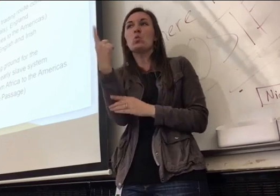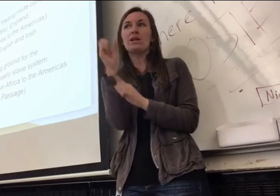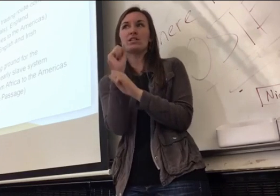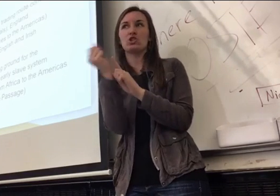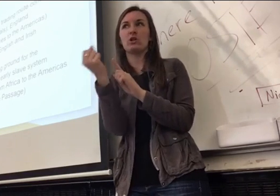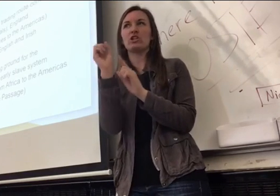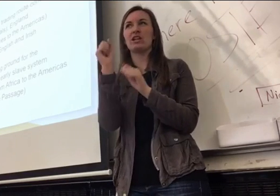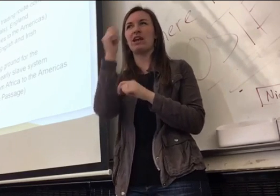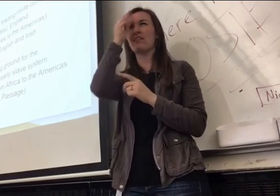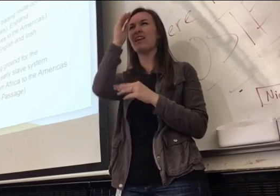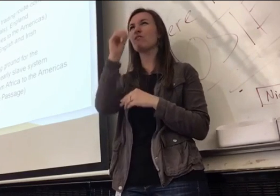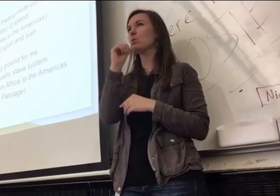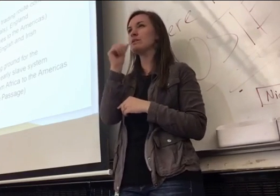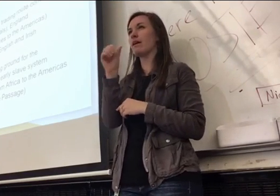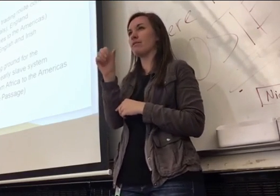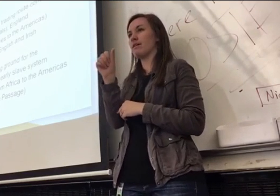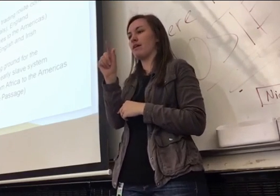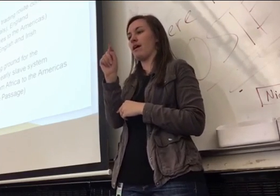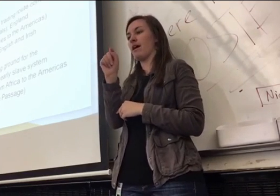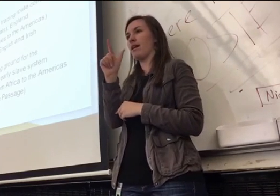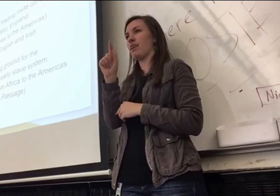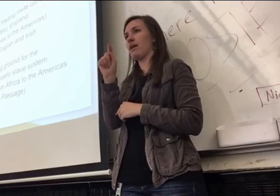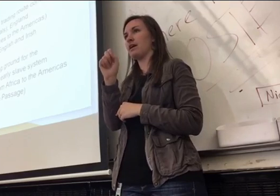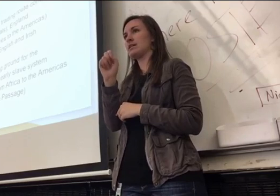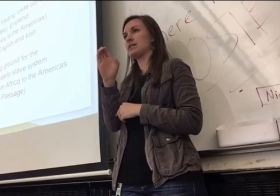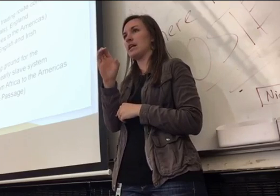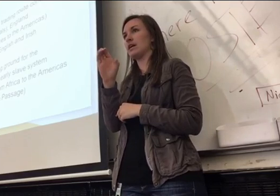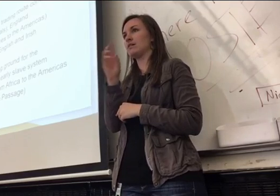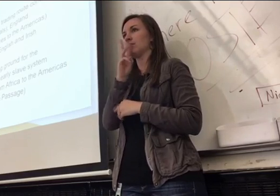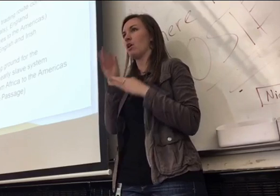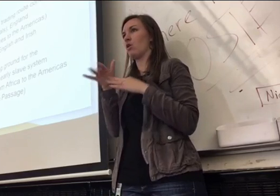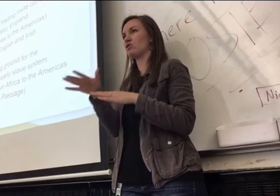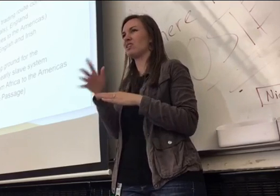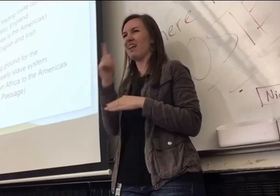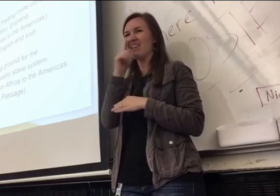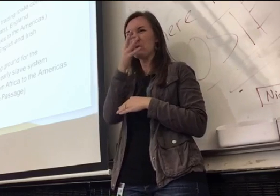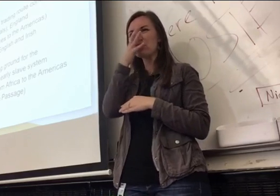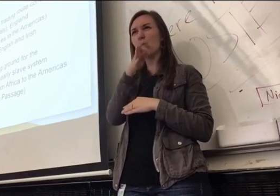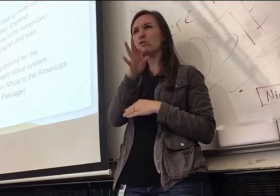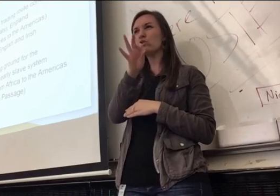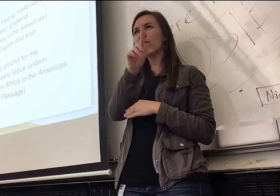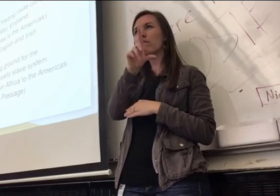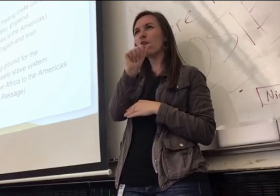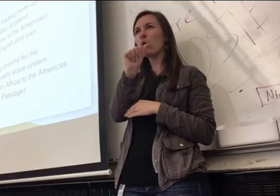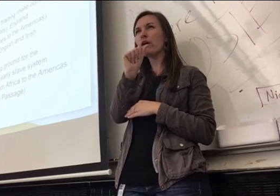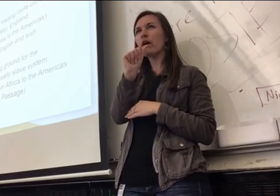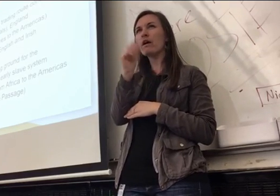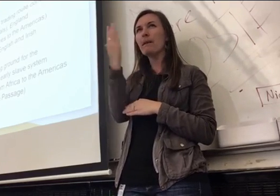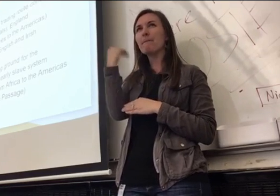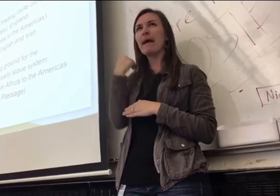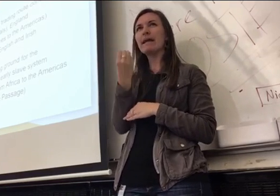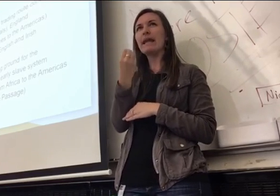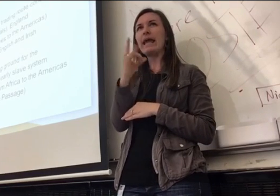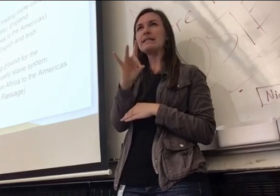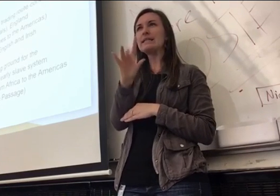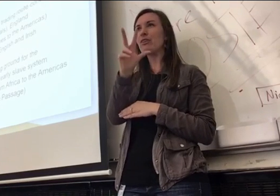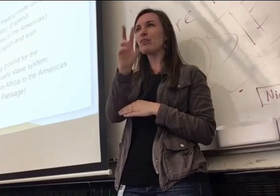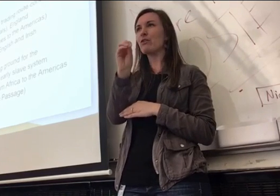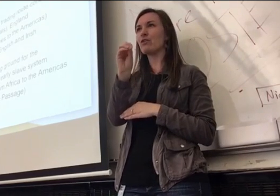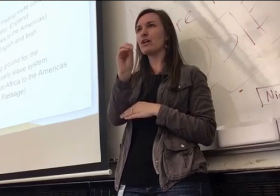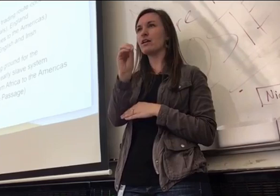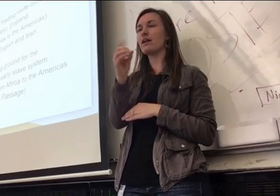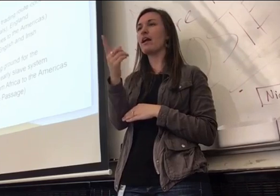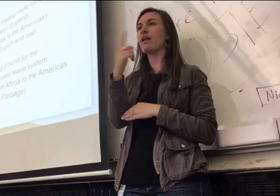and it's not the Atlantic. It actually was off the coast of Florida in like 1830 or something like that. They were